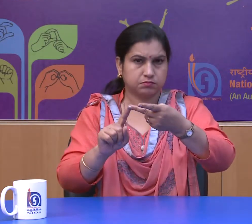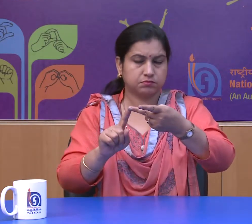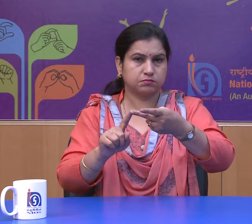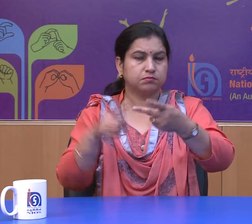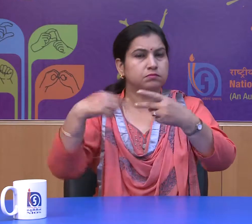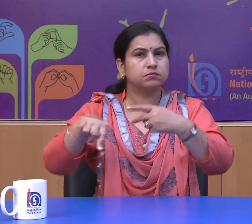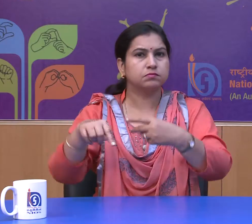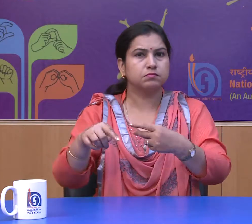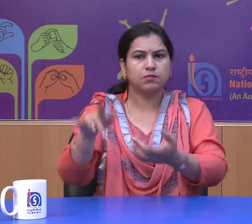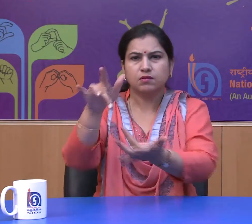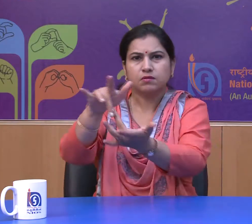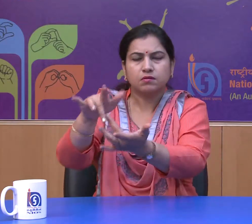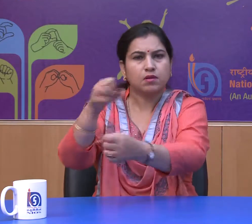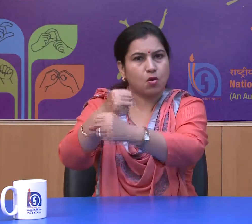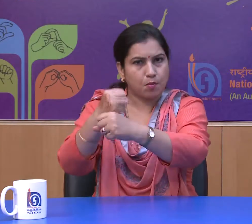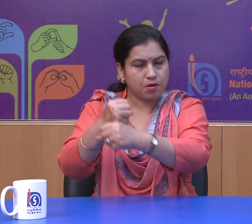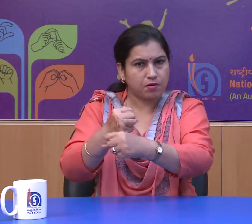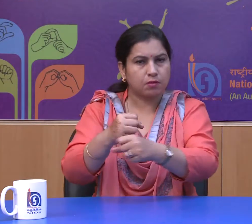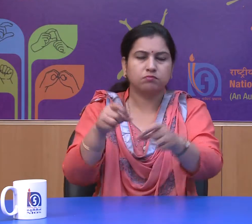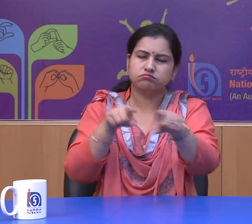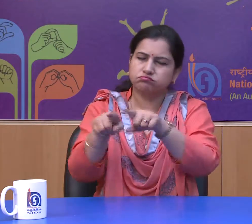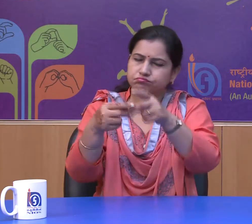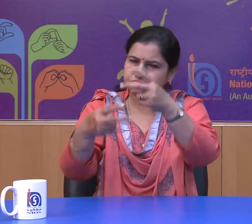local self-government, etc.